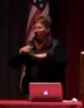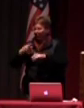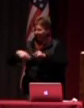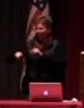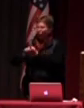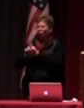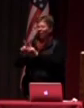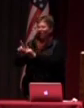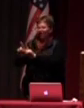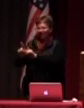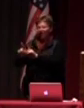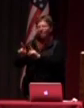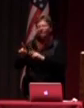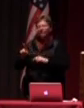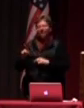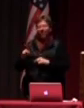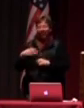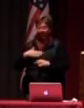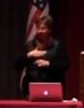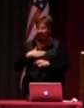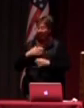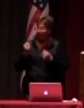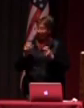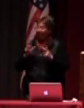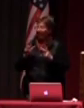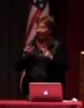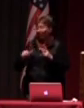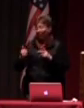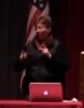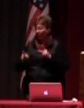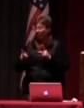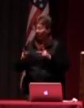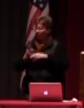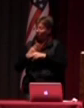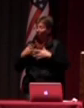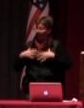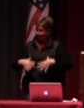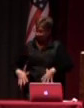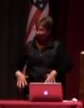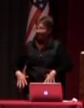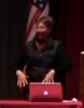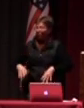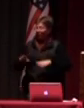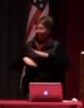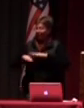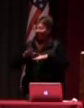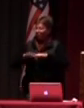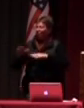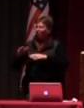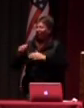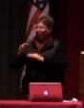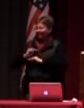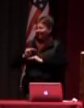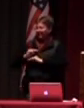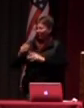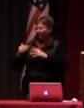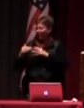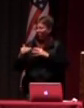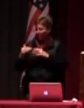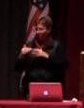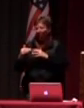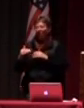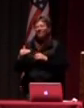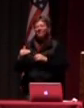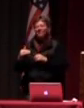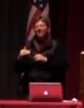officials. In his government, even many civilian officials wore uniforms based on military ones. And in his new all-male elite high schools,